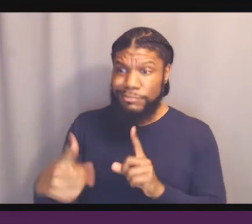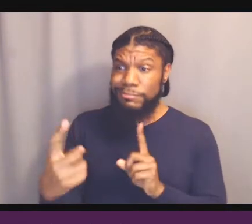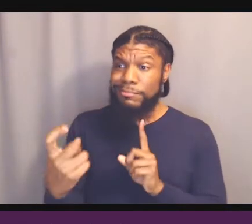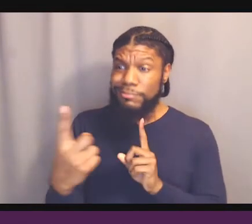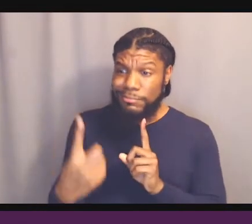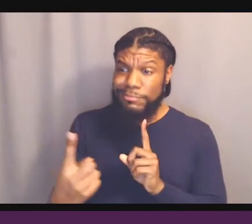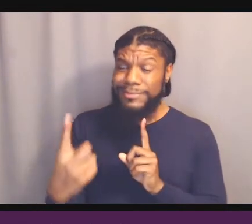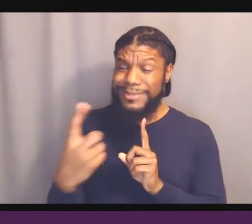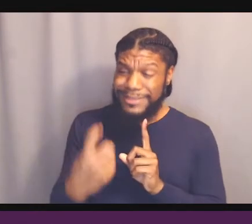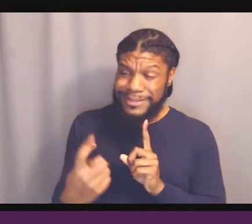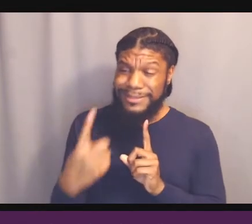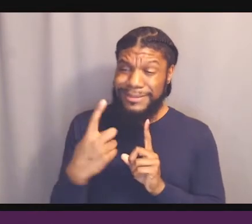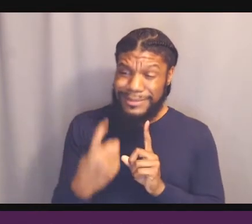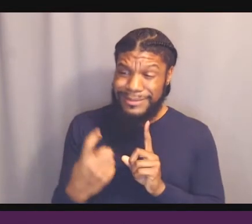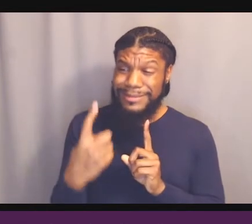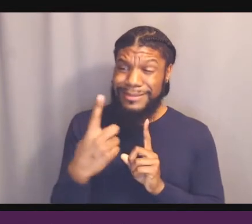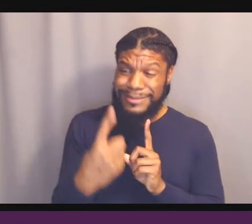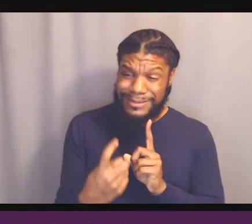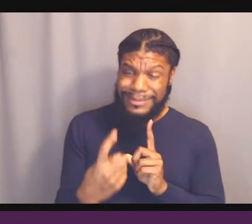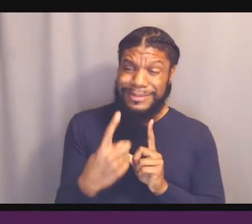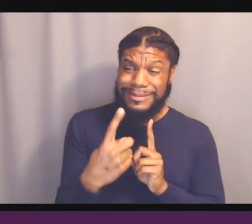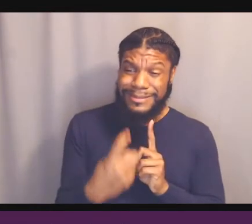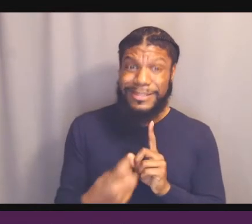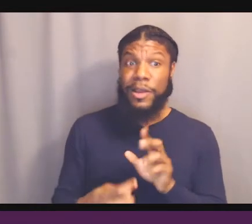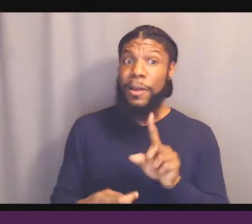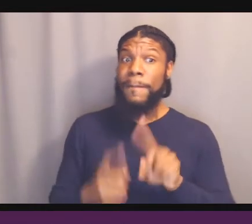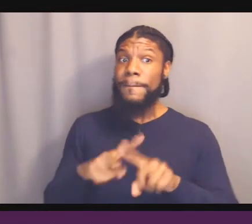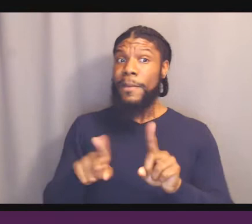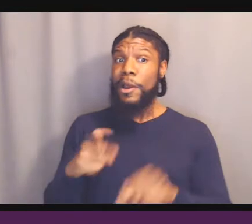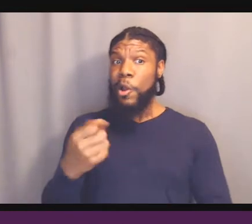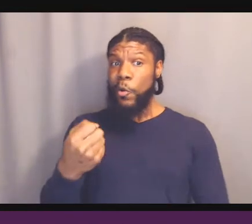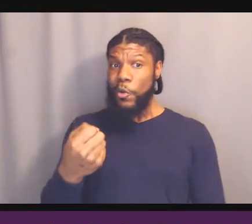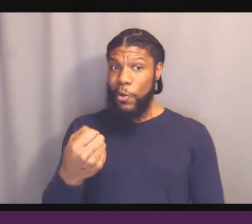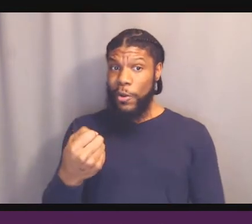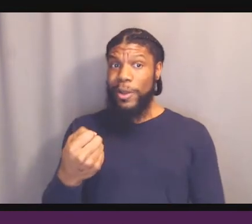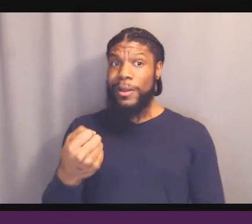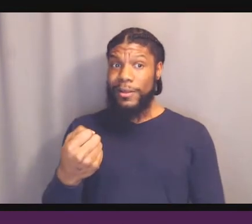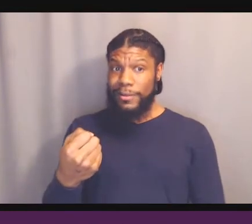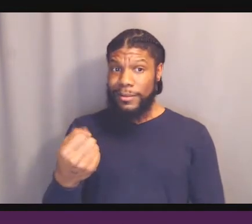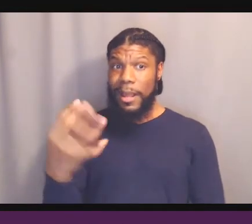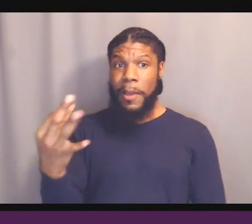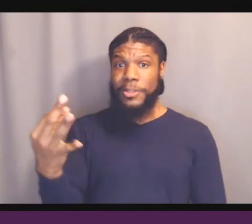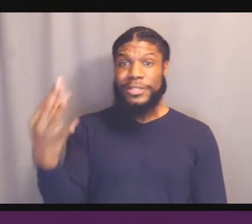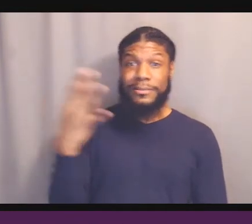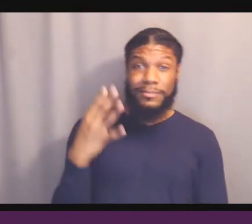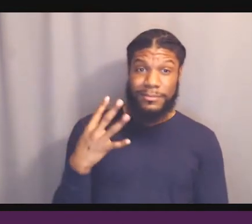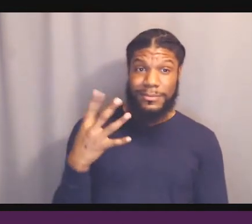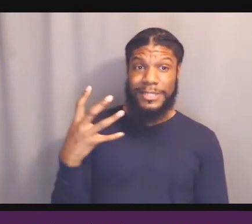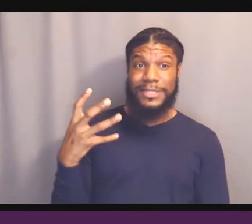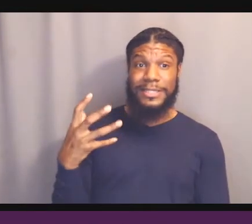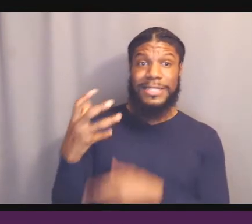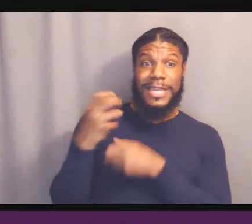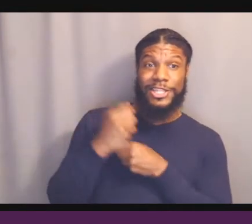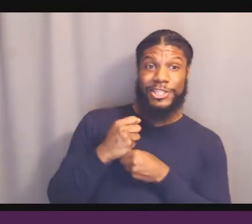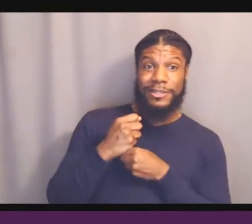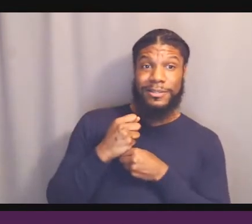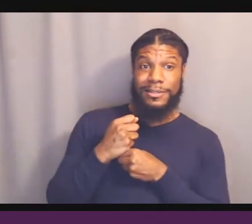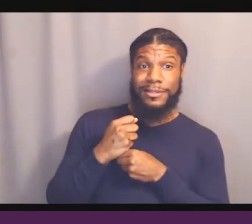he was. Hold on, because I do believe, catch this, hold on. He saw her. He called to him. But hold